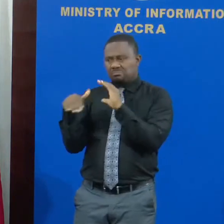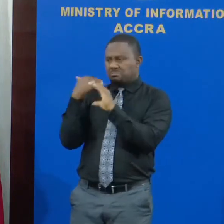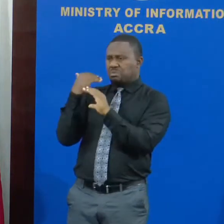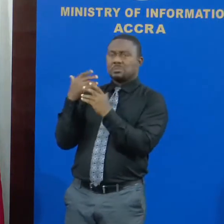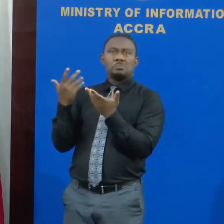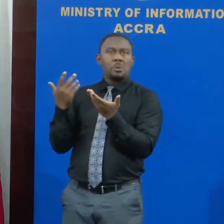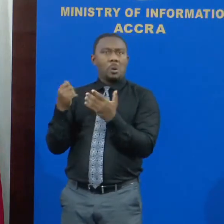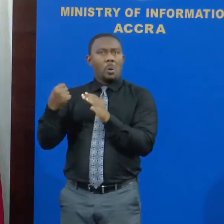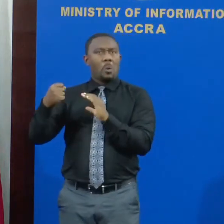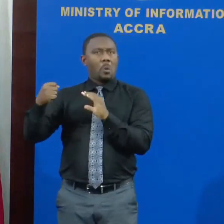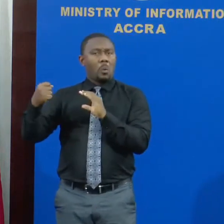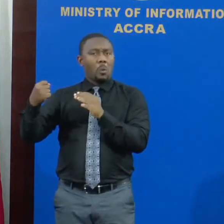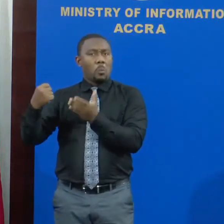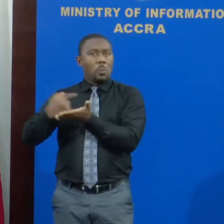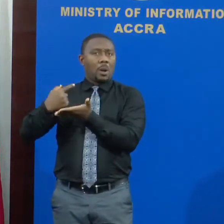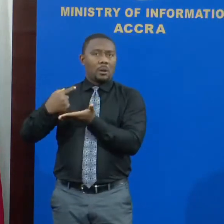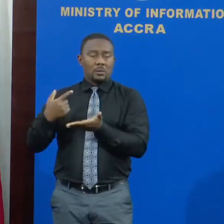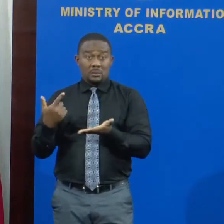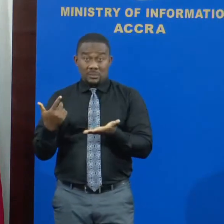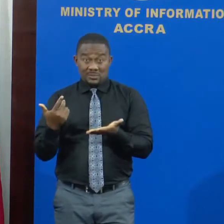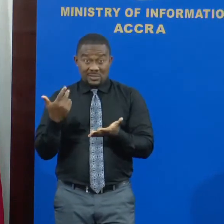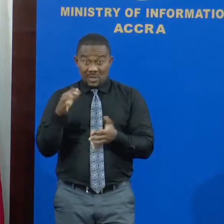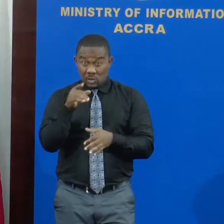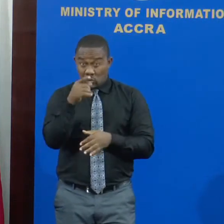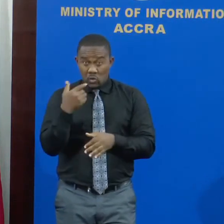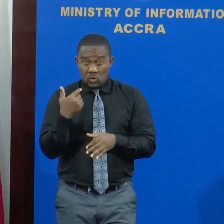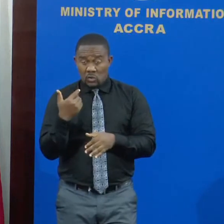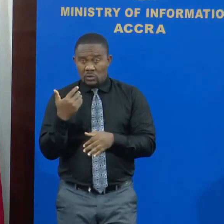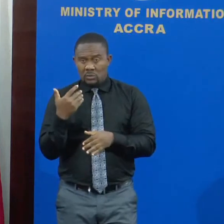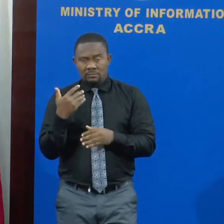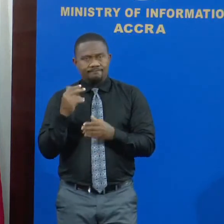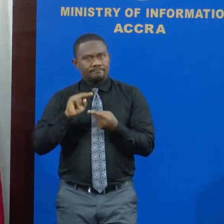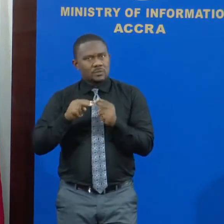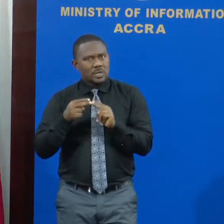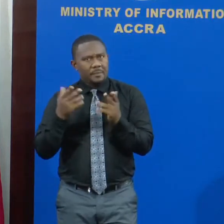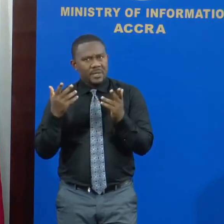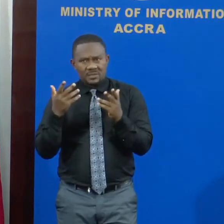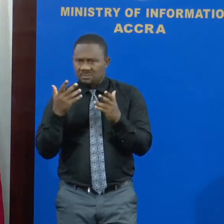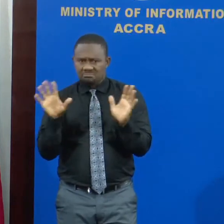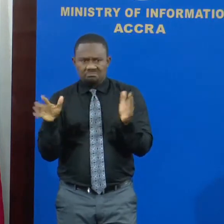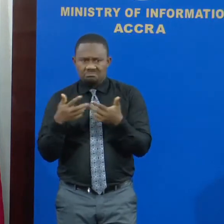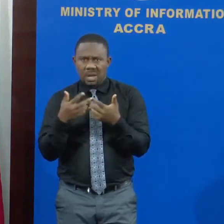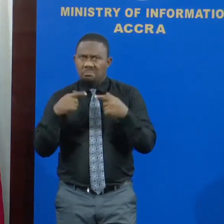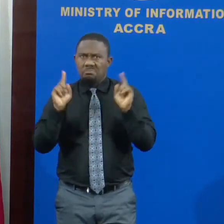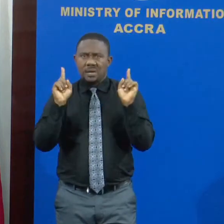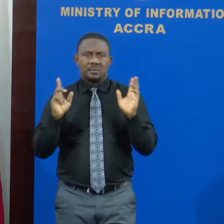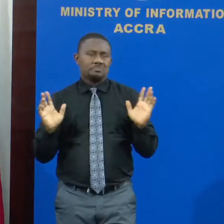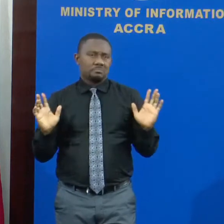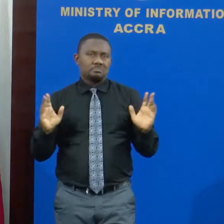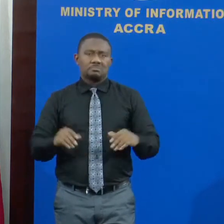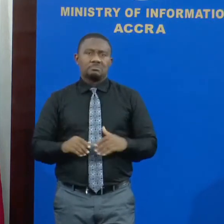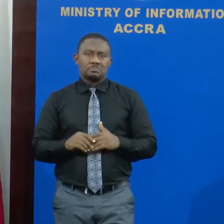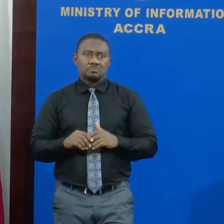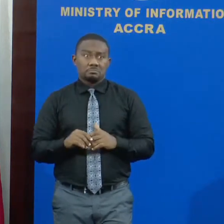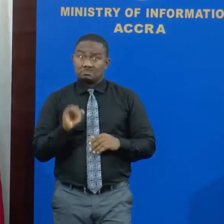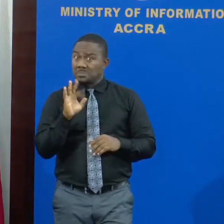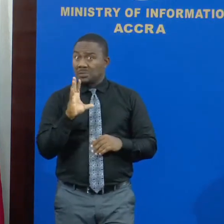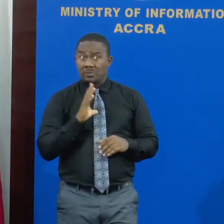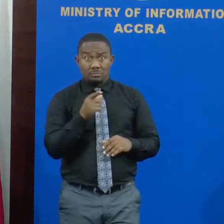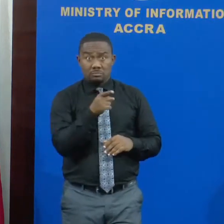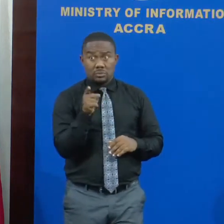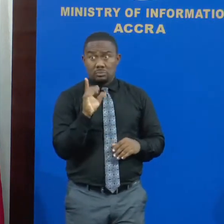or text messages already telling you that your numbers have been successfully merged. So if you are one of